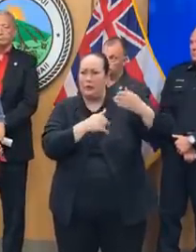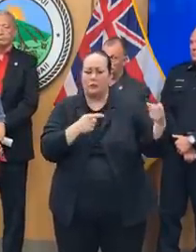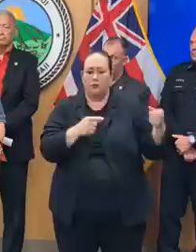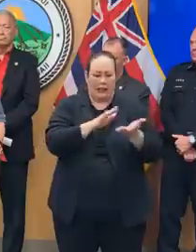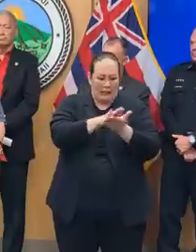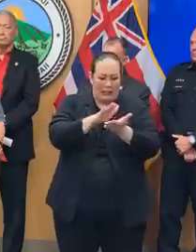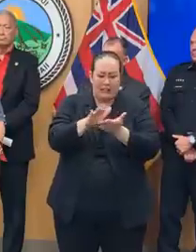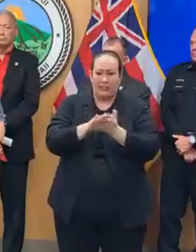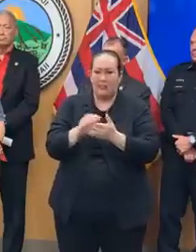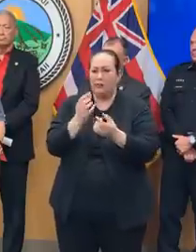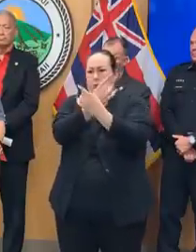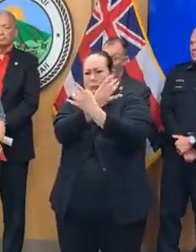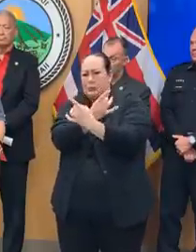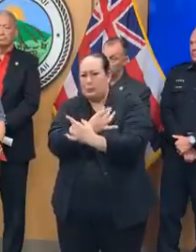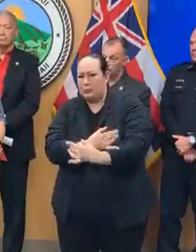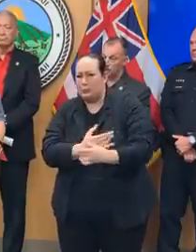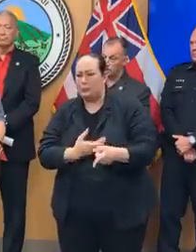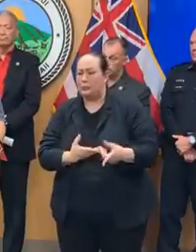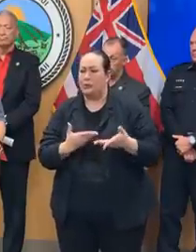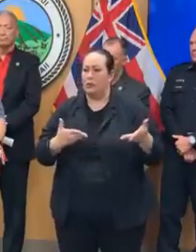cleaners, pesticides,